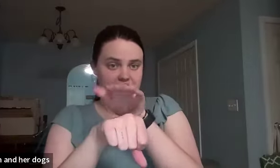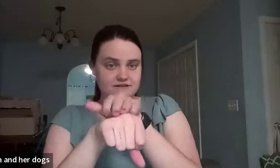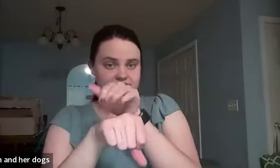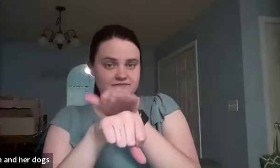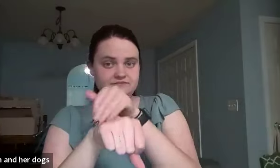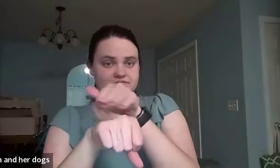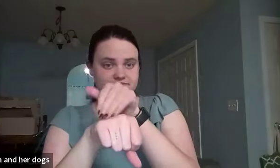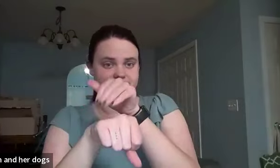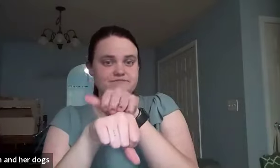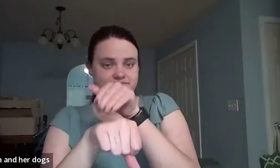pet,